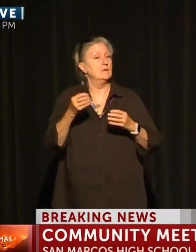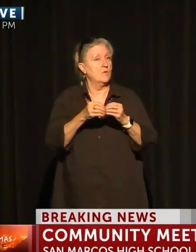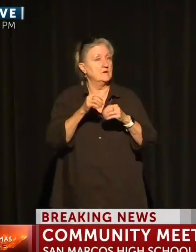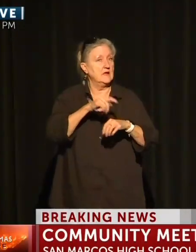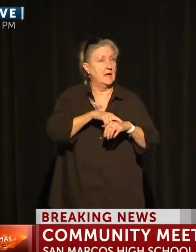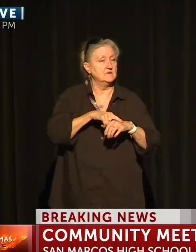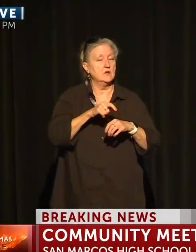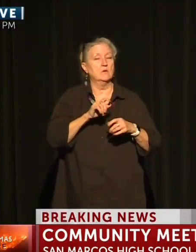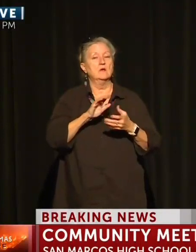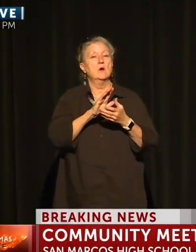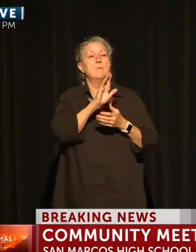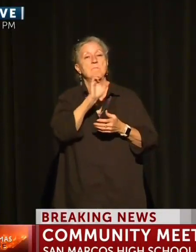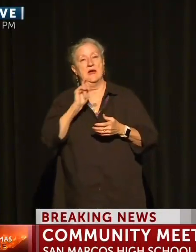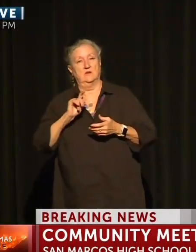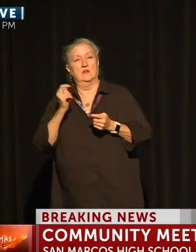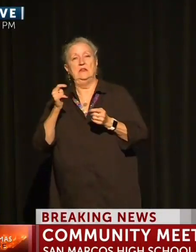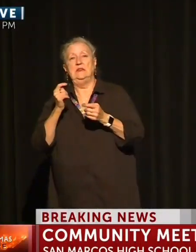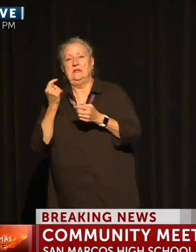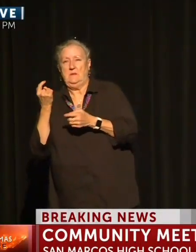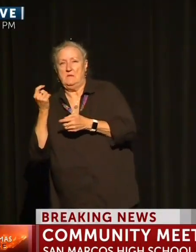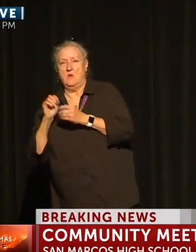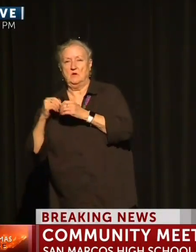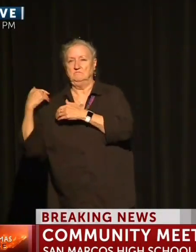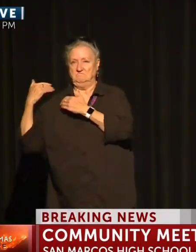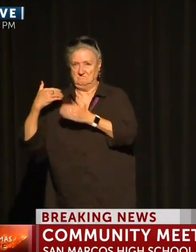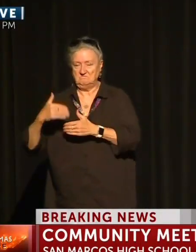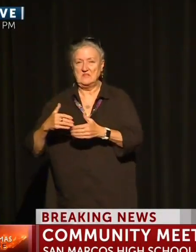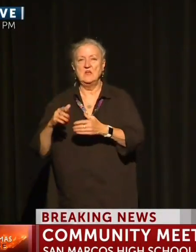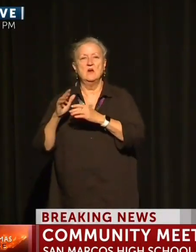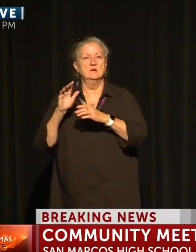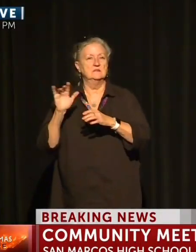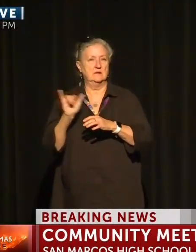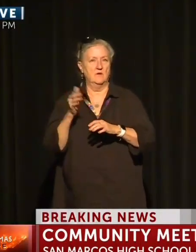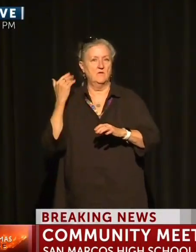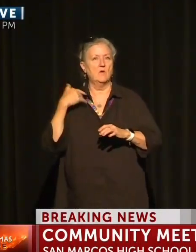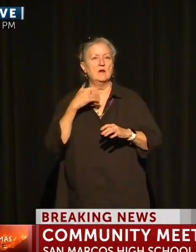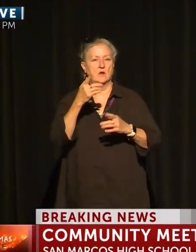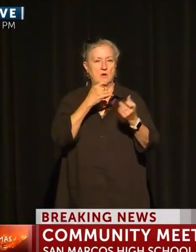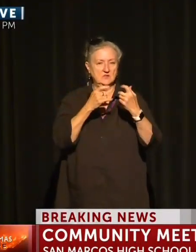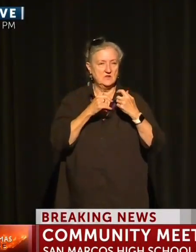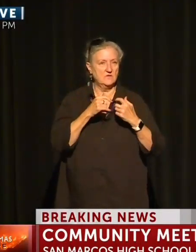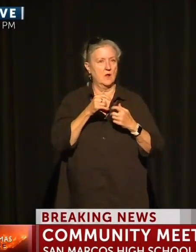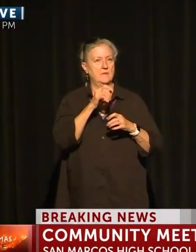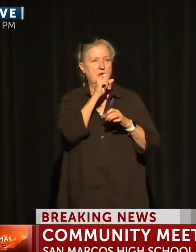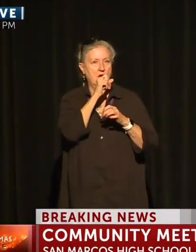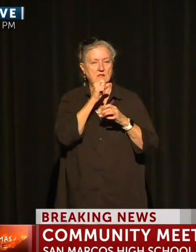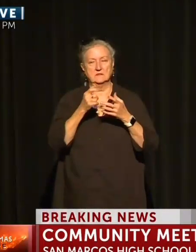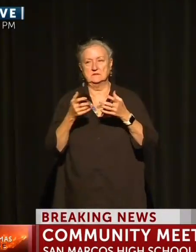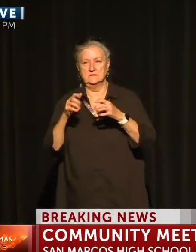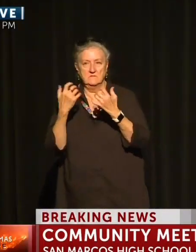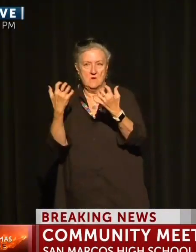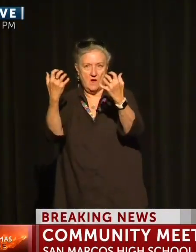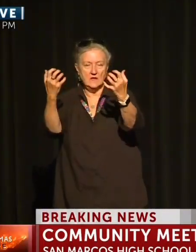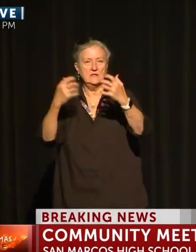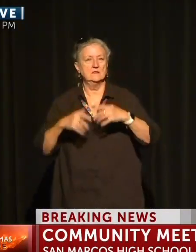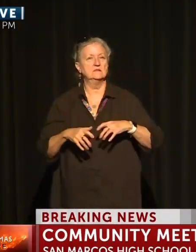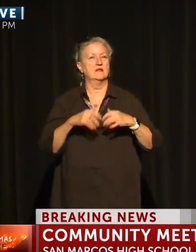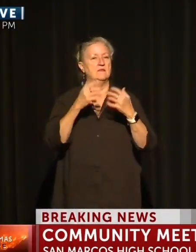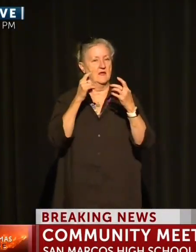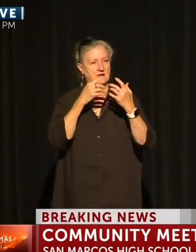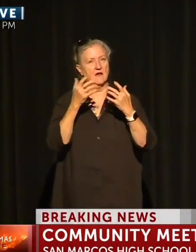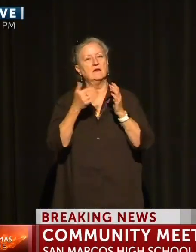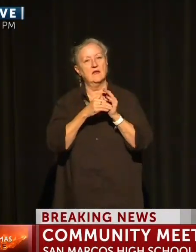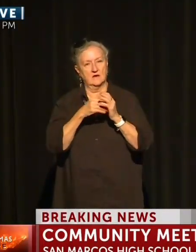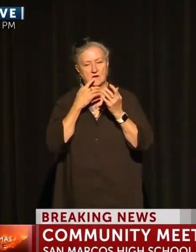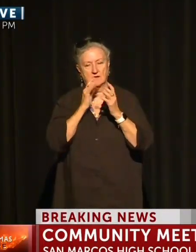little bit more traditional format. We will take some questions from the audience with a microphone, try and get your questions answered in that respect, and then